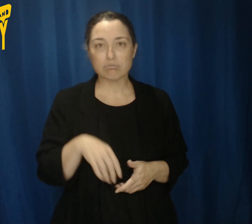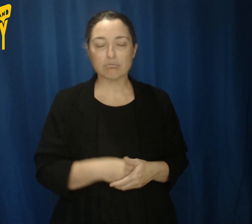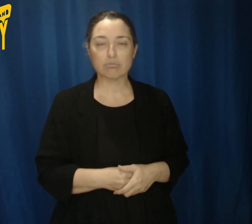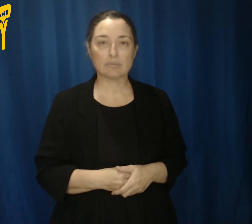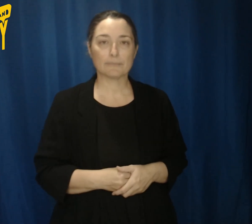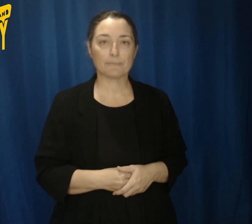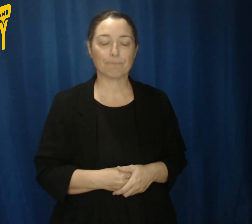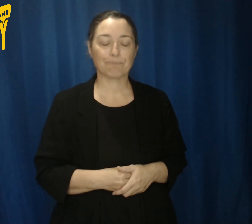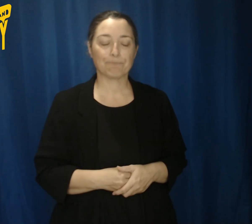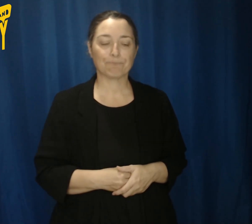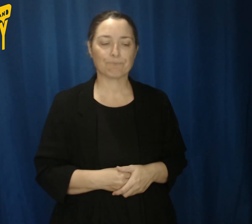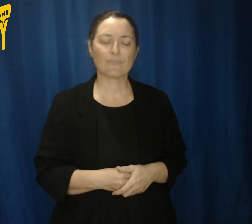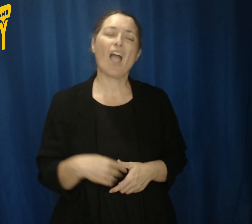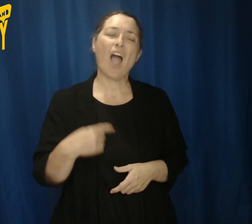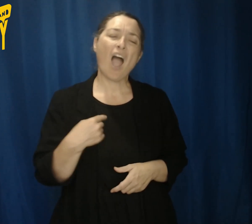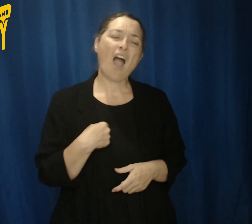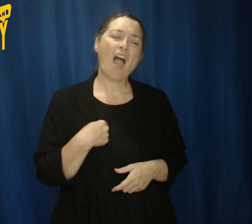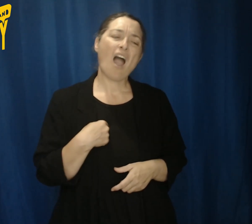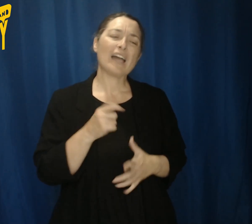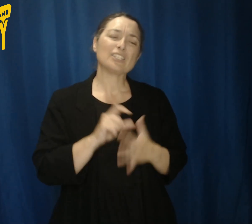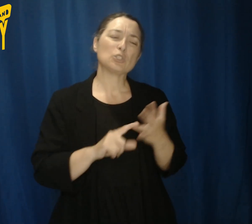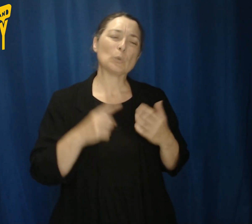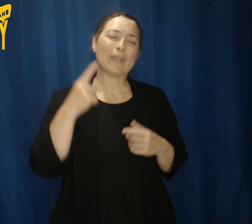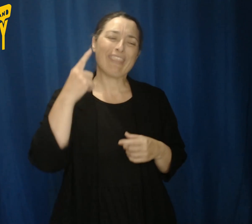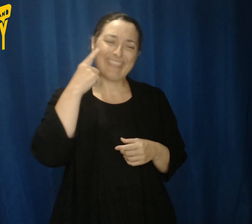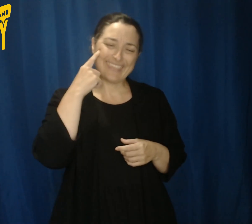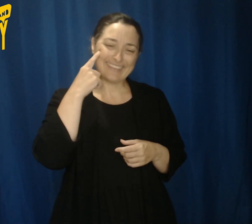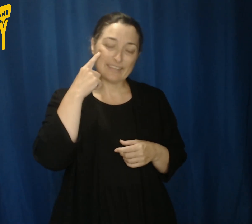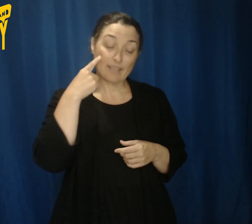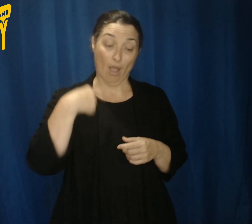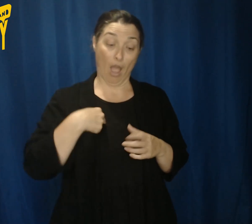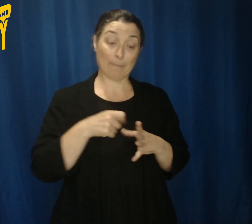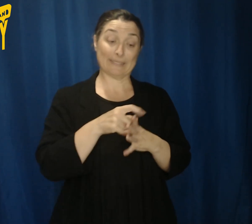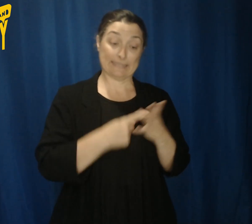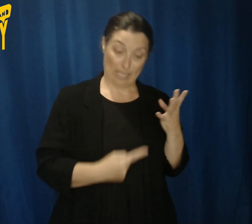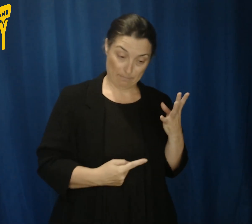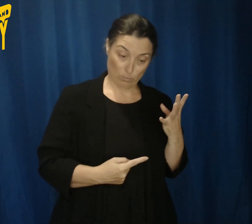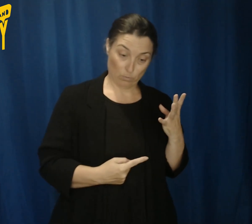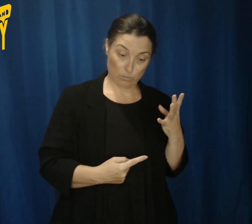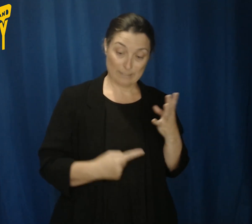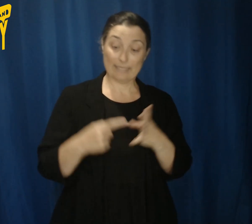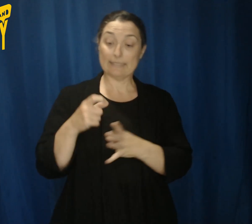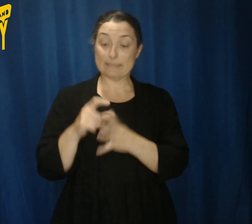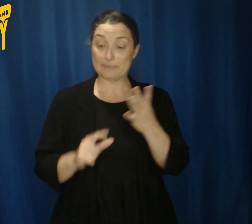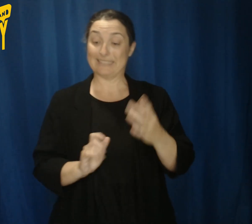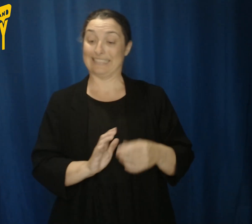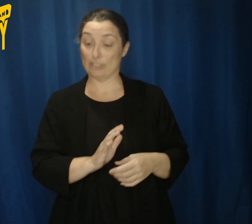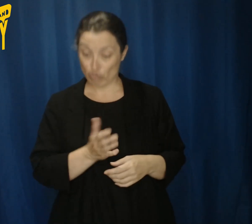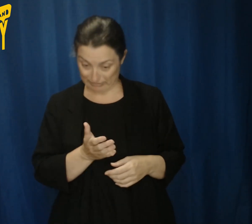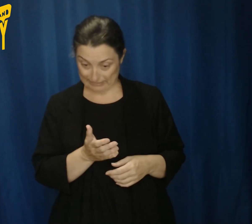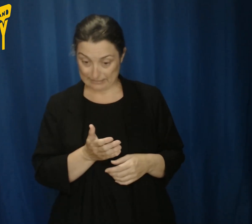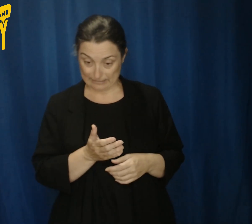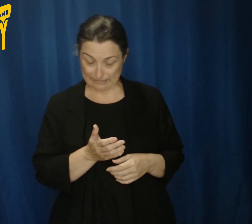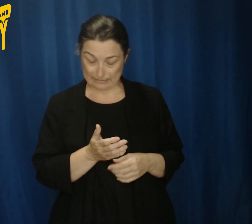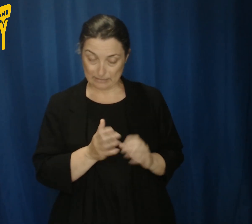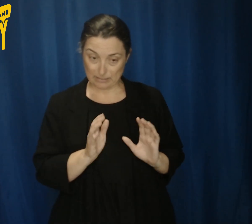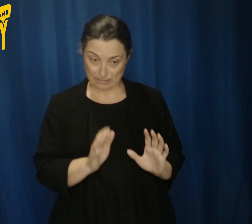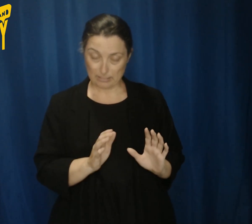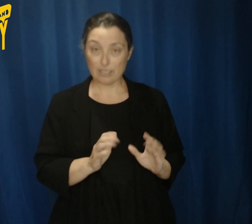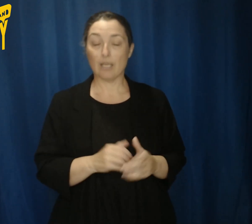I do think just because I'm disabled and I find disability interesting, that my work can be read, except for specials, that my work in general can